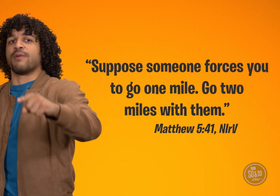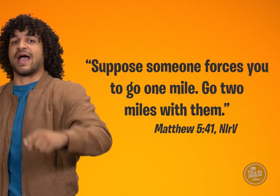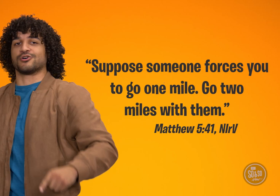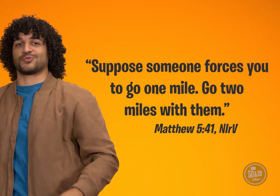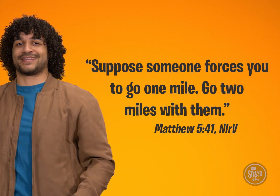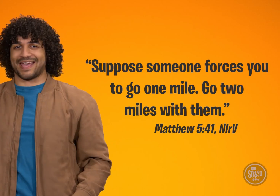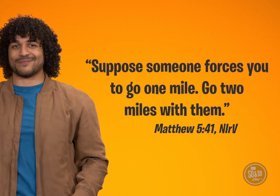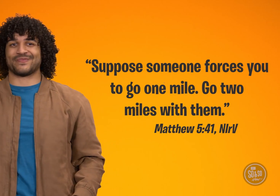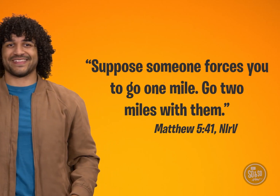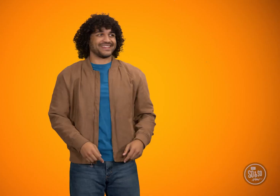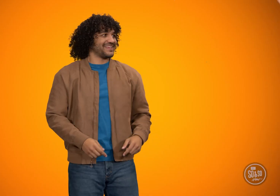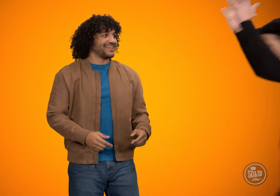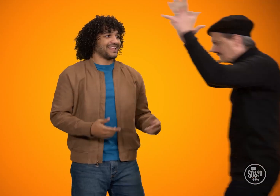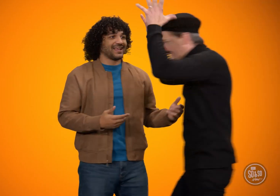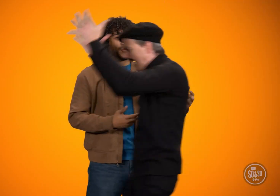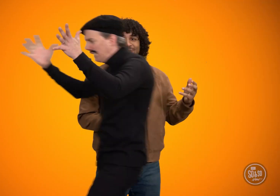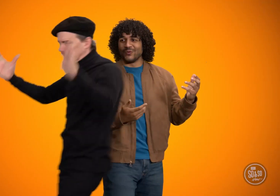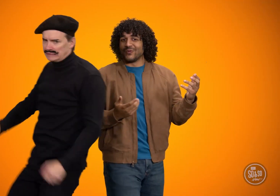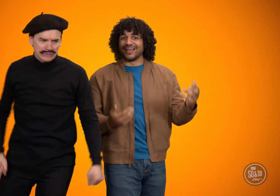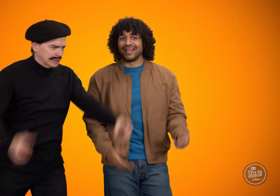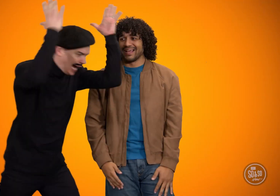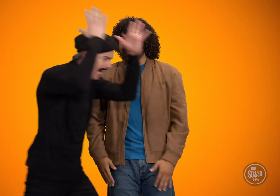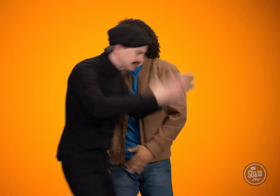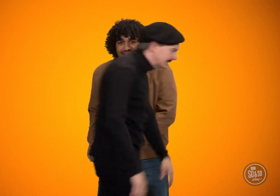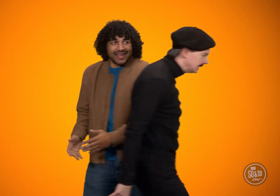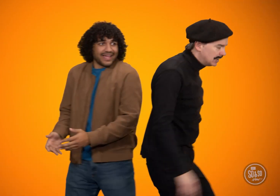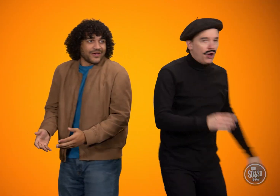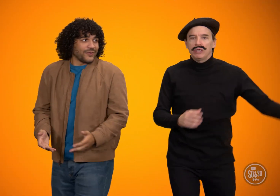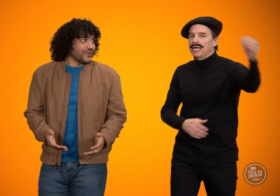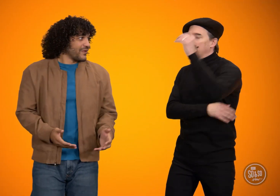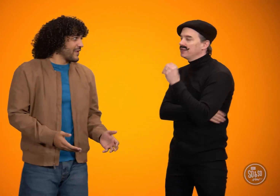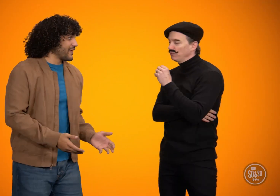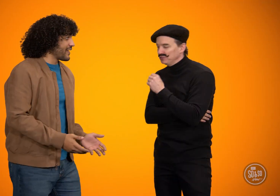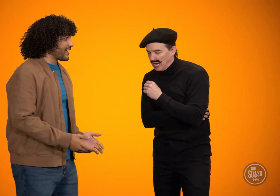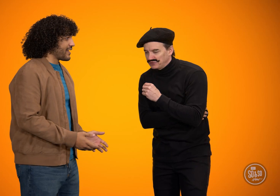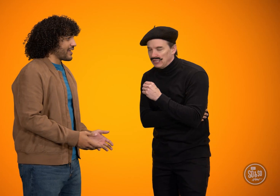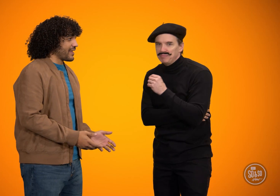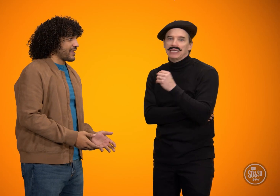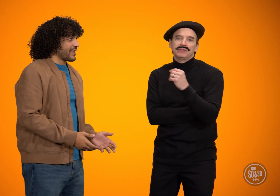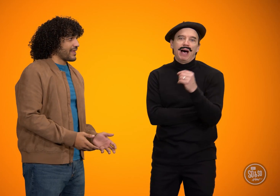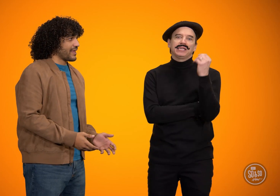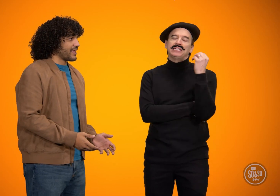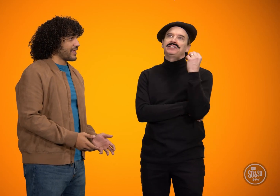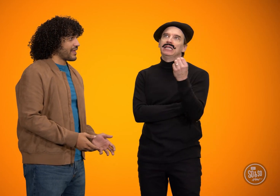miles with them cut cut cut okay that was nice I'll admit but it's still